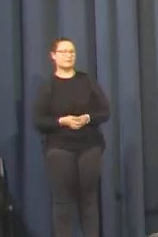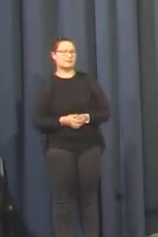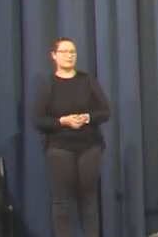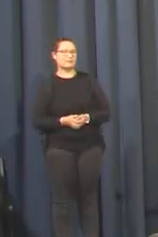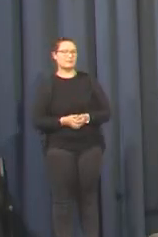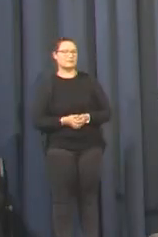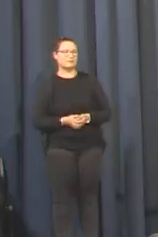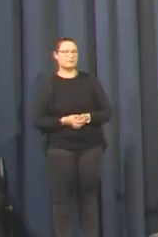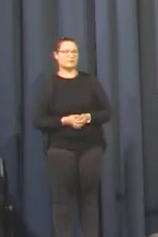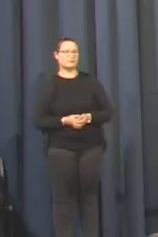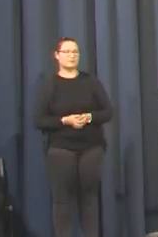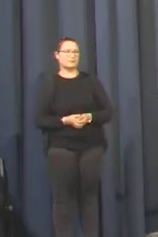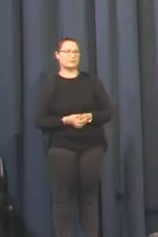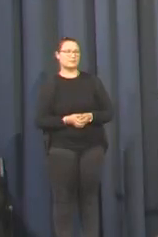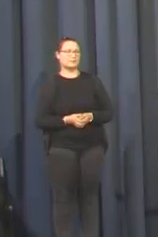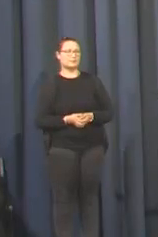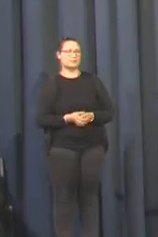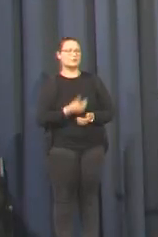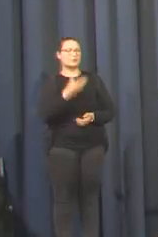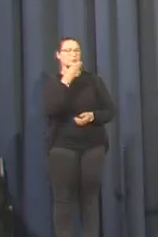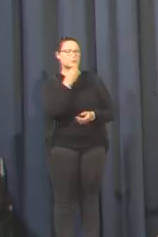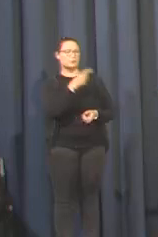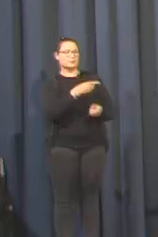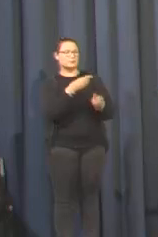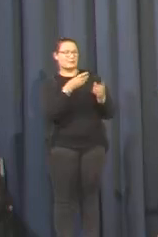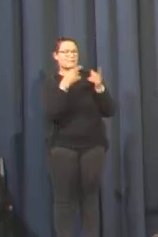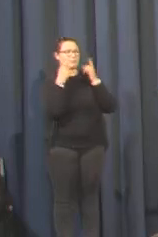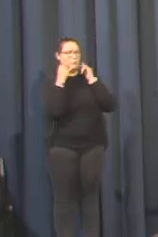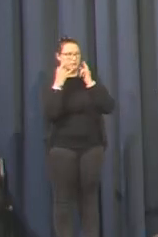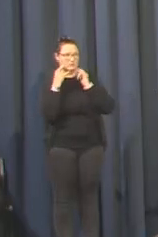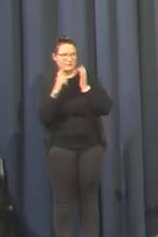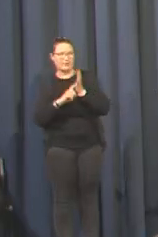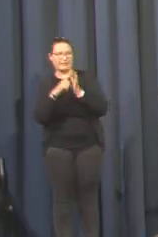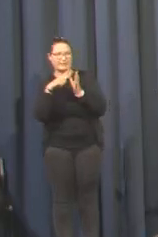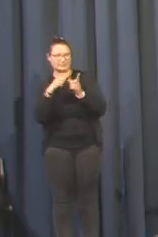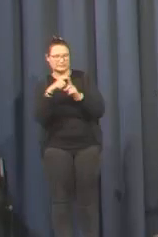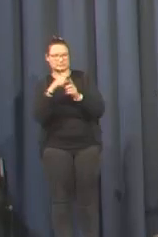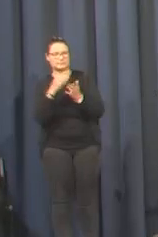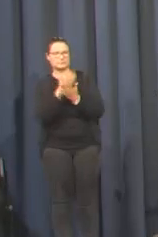to ensure that we can supply safe drinking water in the future.